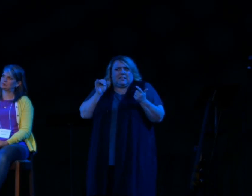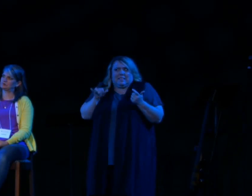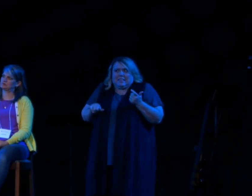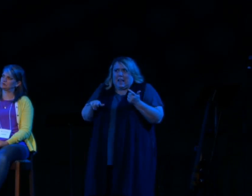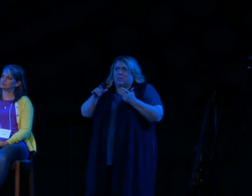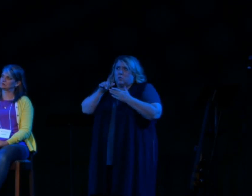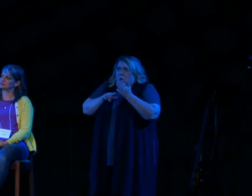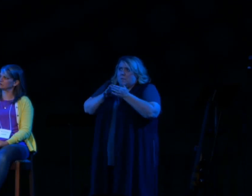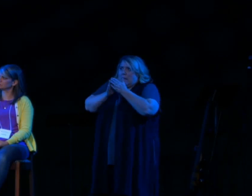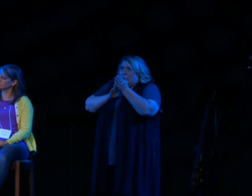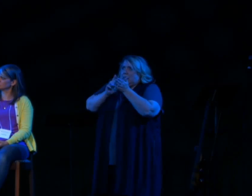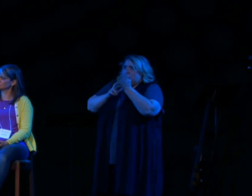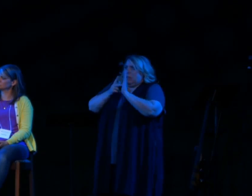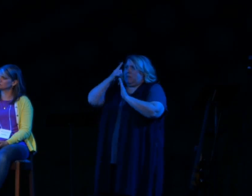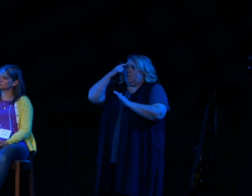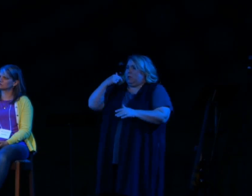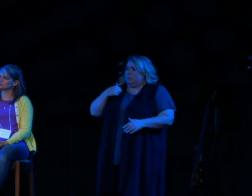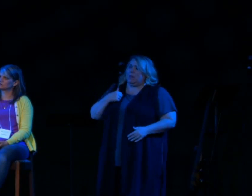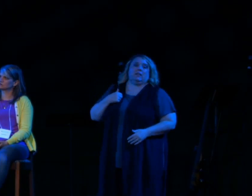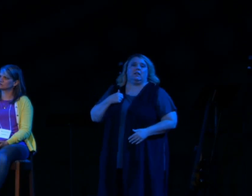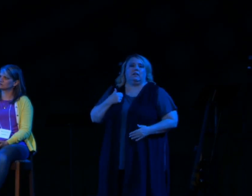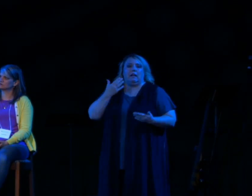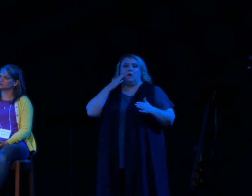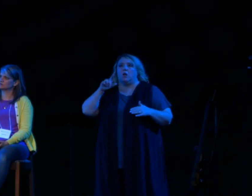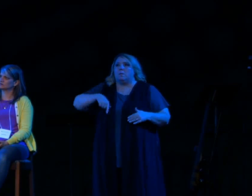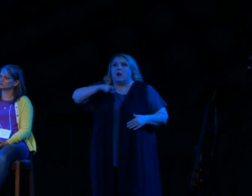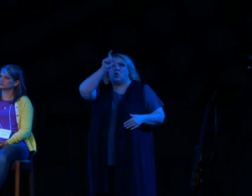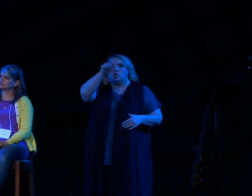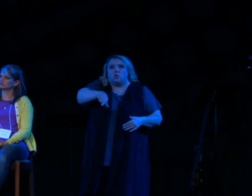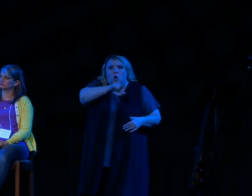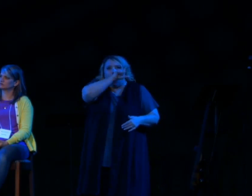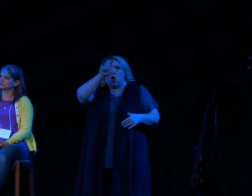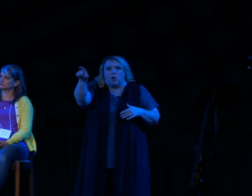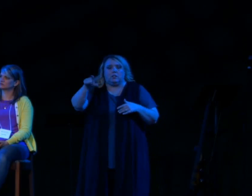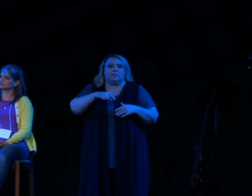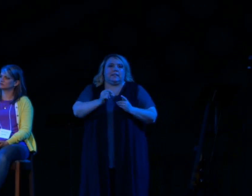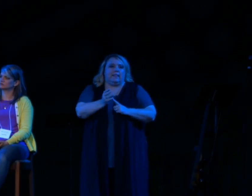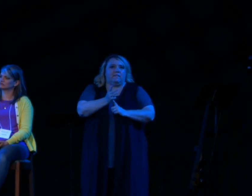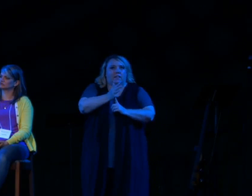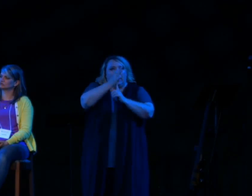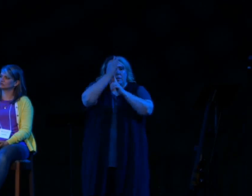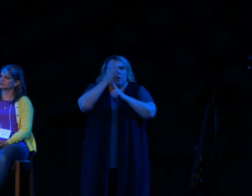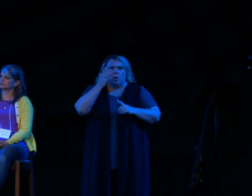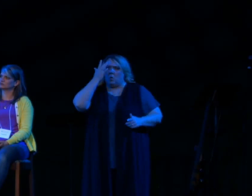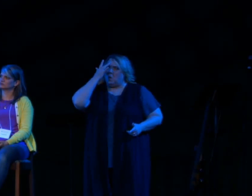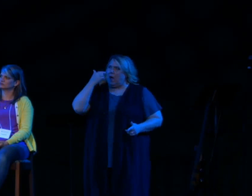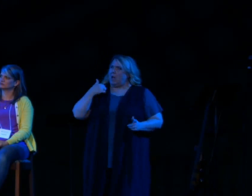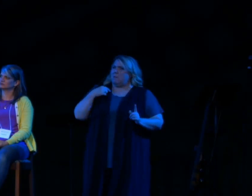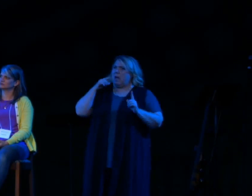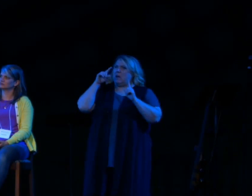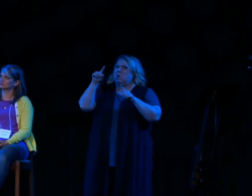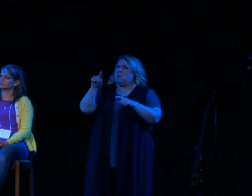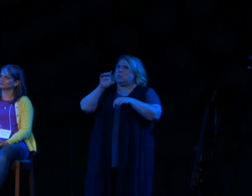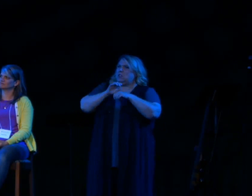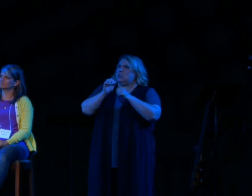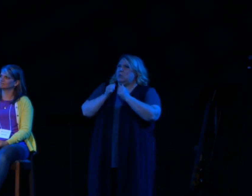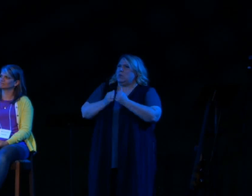Methodism to me. This first time I'd ever seen it. I didn't know anything about cross and flame. I was wondering, why am I going to a church with a burning cross as its